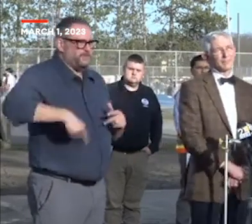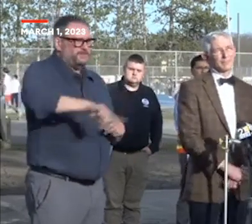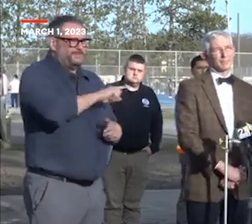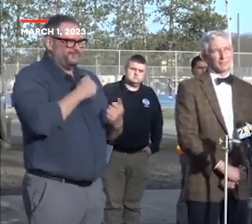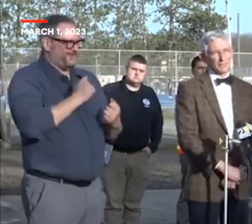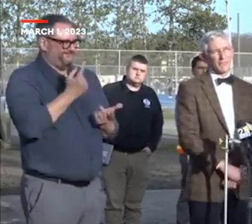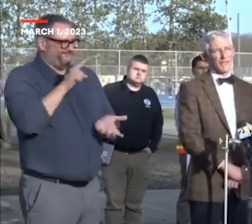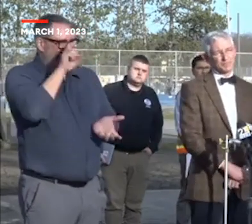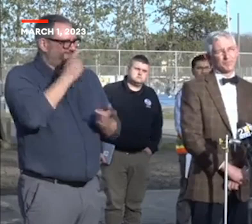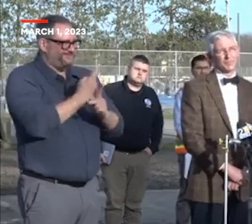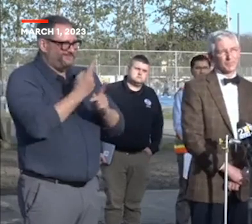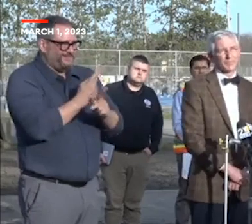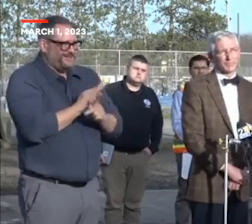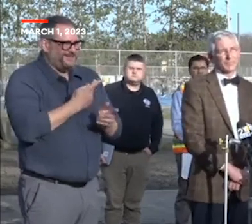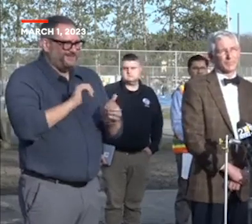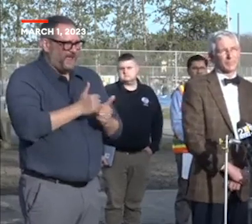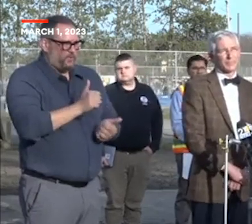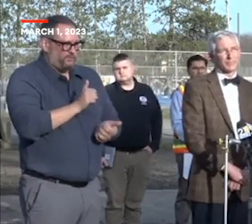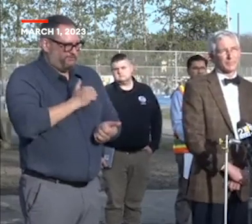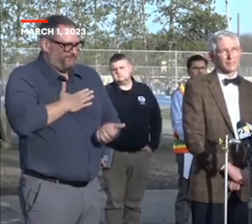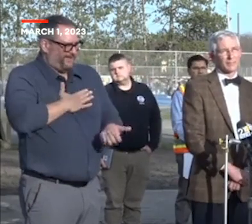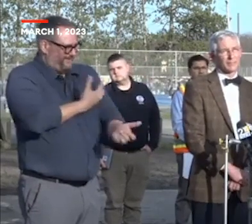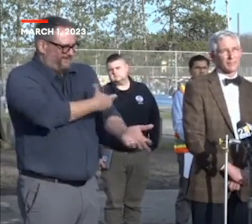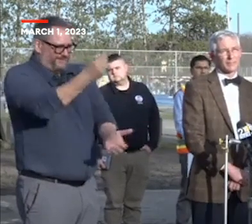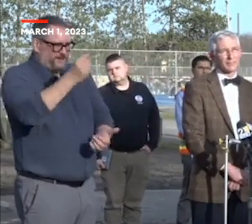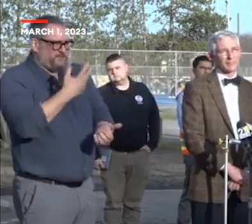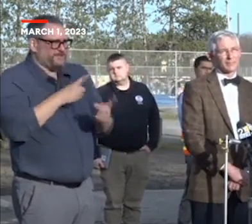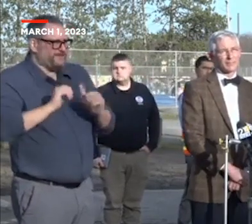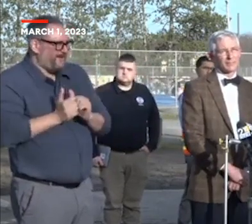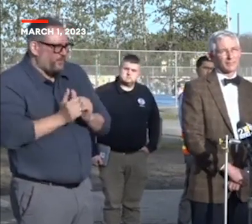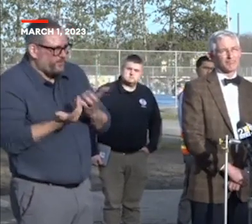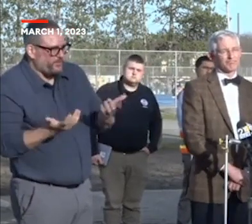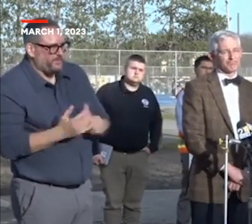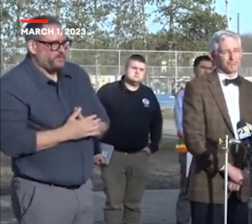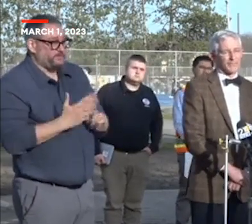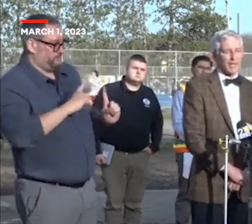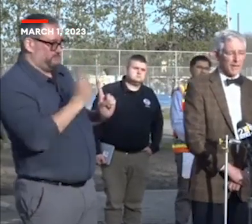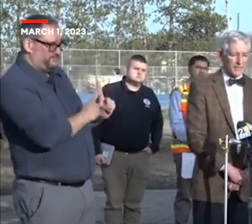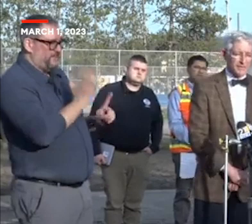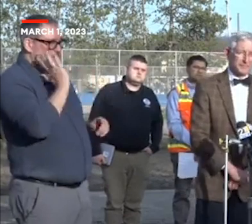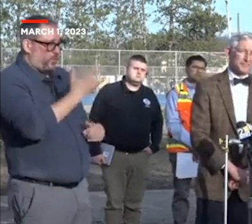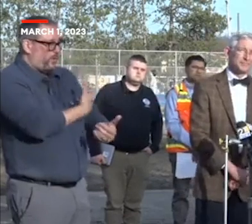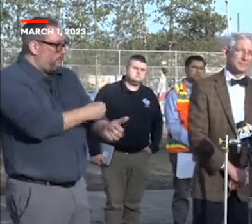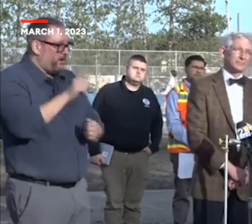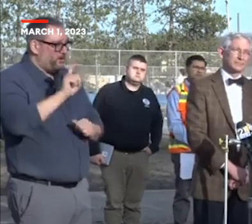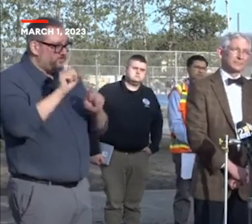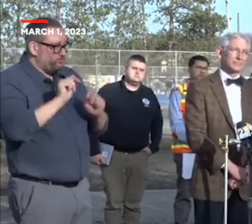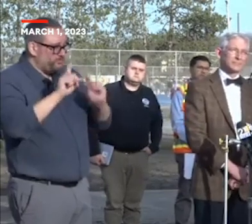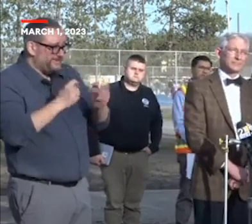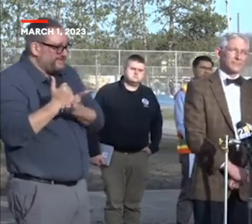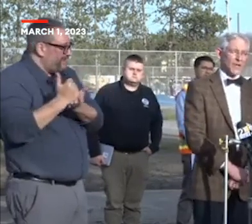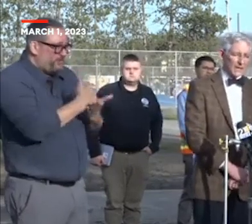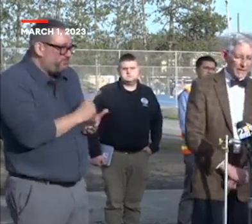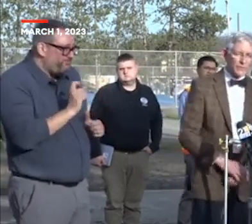their own testing, order their own blood testing. Would blood and urine testing be helpful at this point? And shouldn't the state be helping them